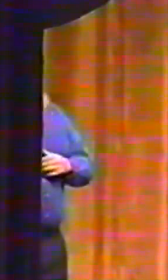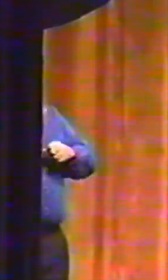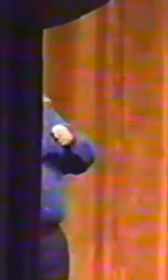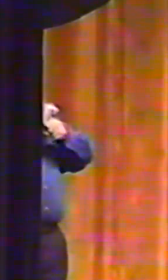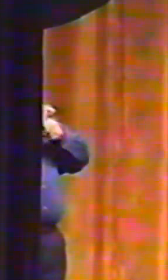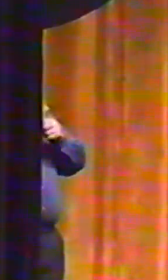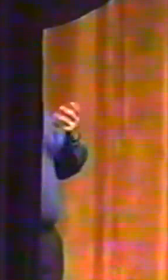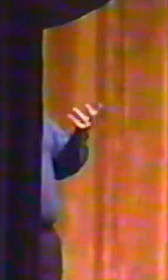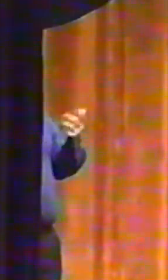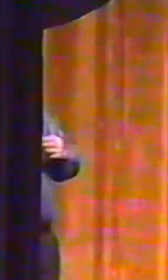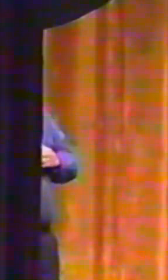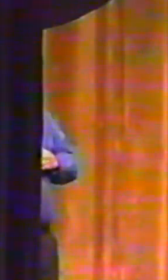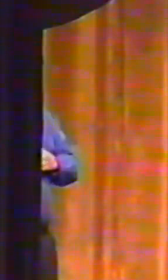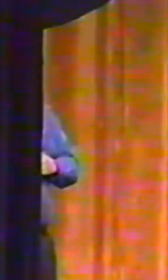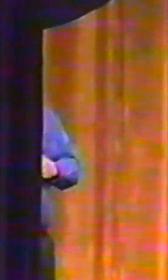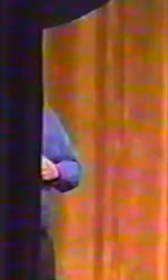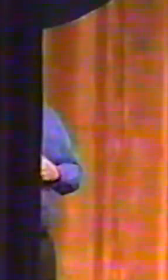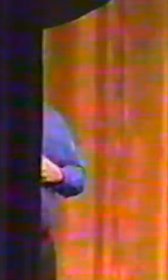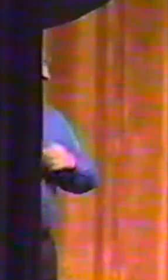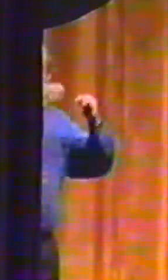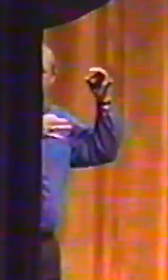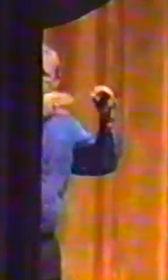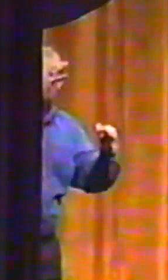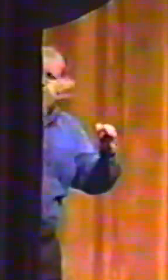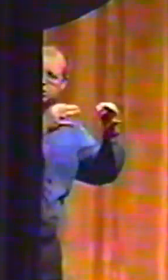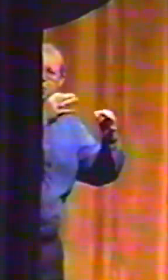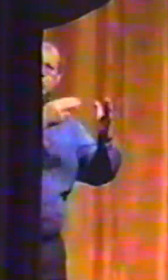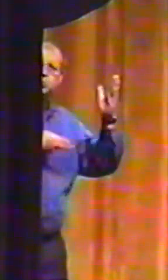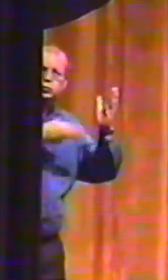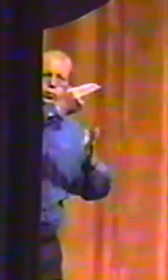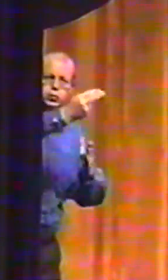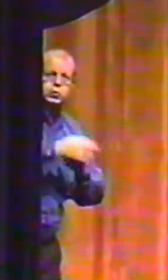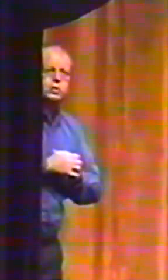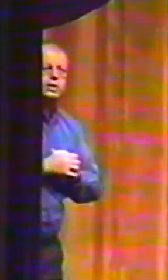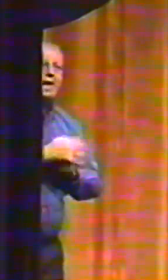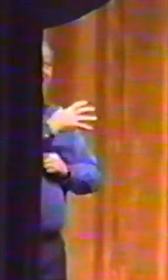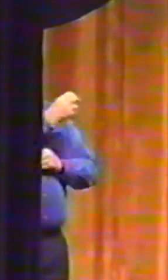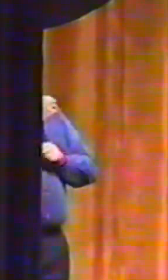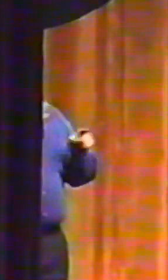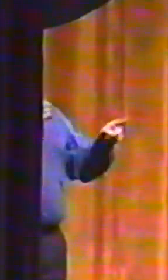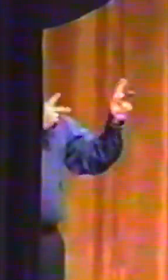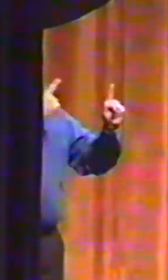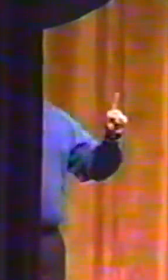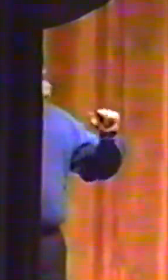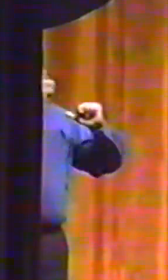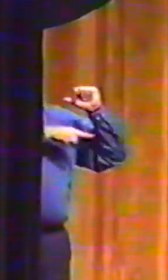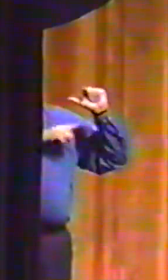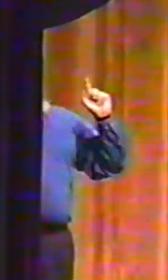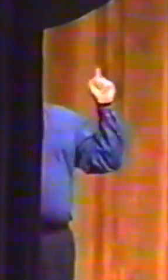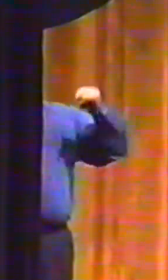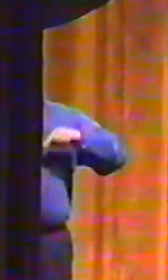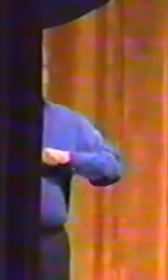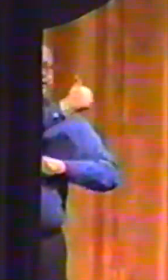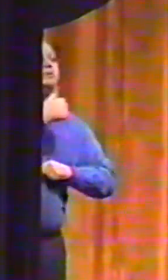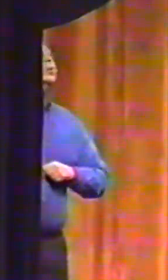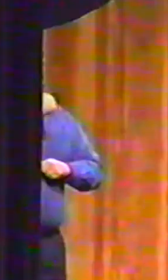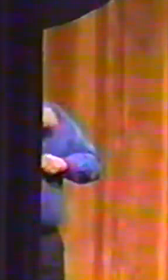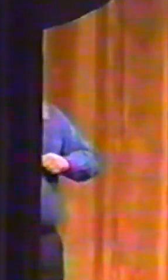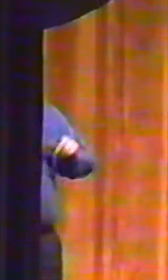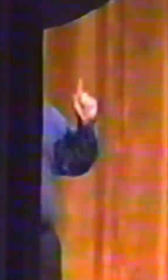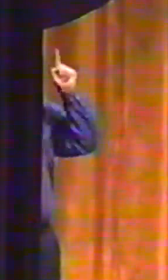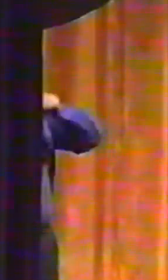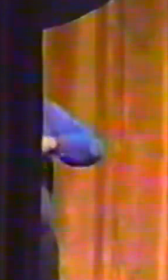seek justice and always to seek the truth and to always to fill that silence with their voices. Thank you.